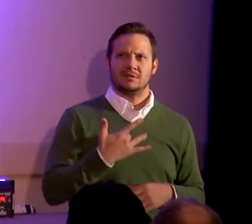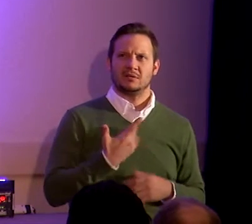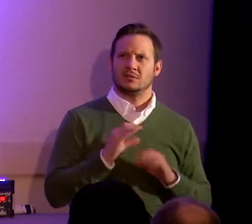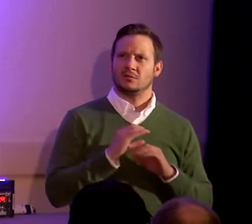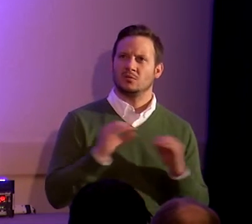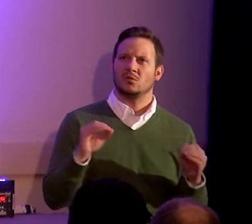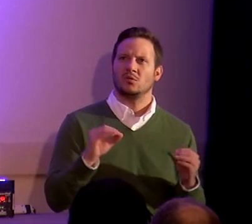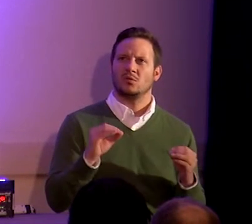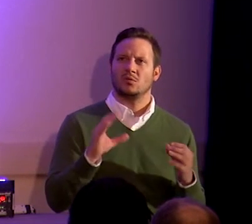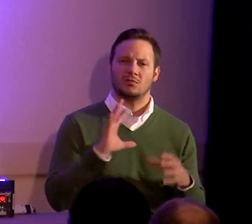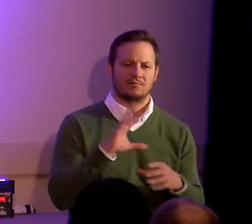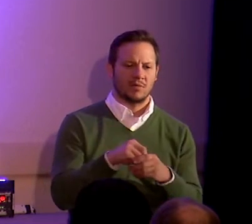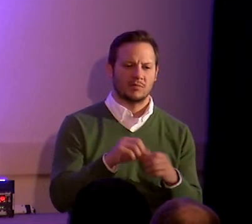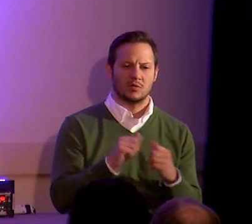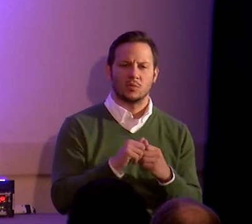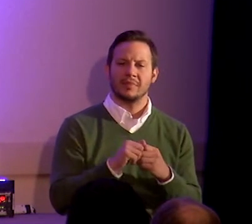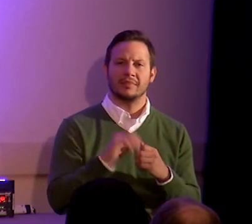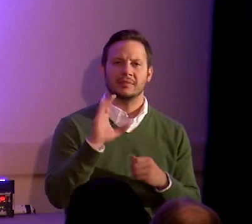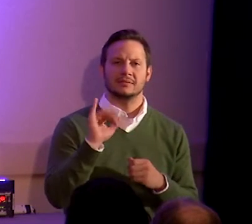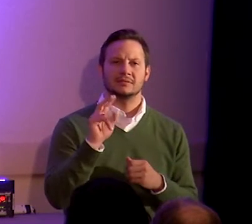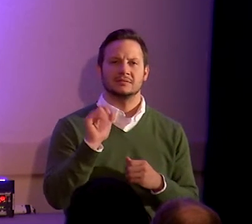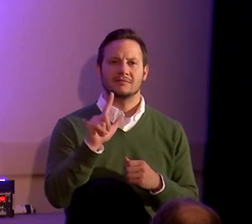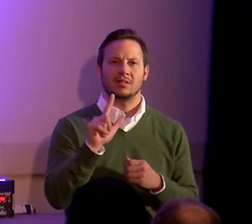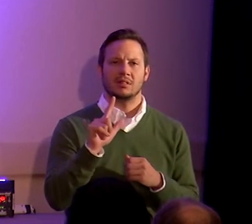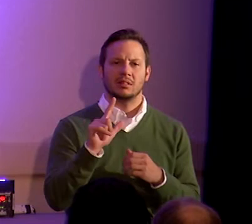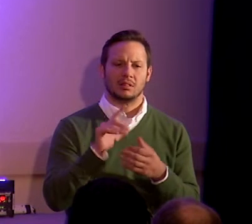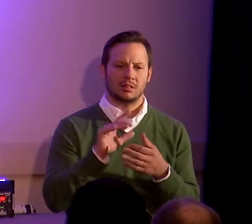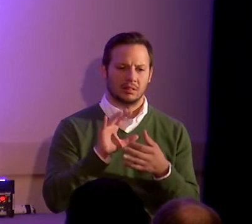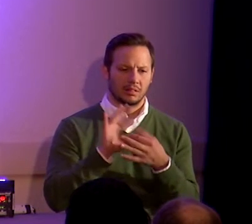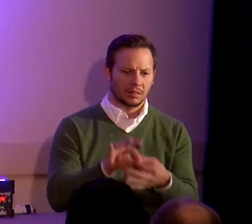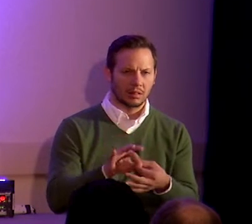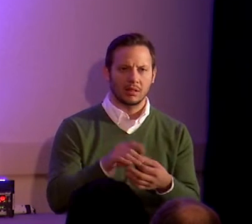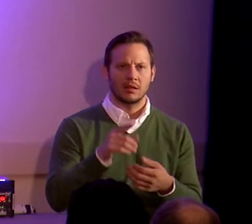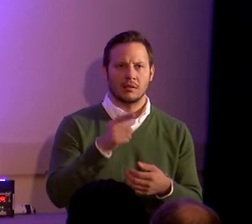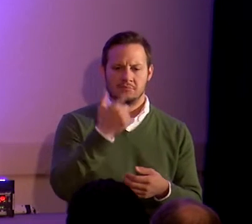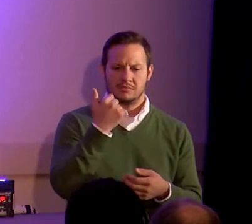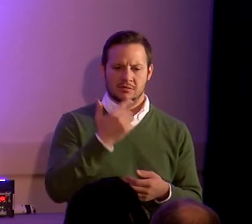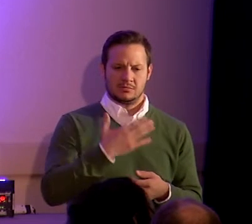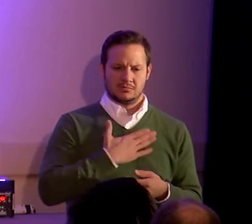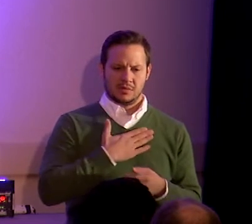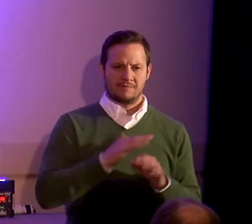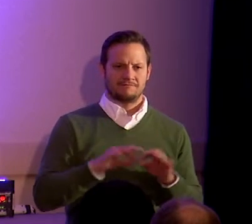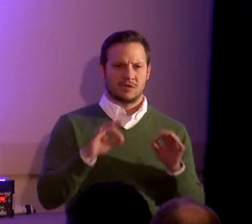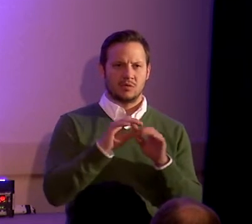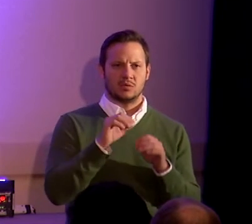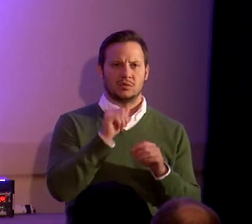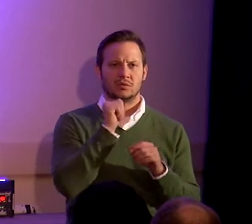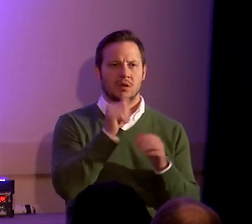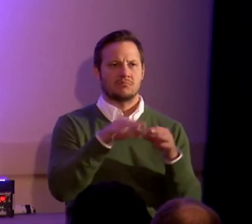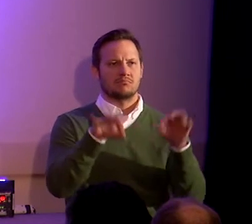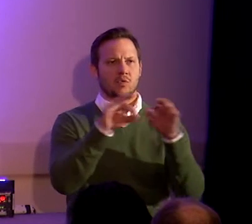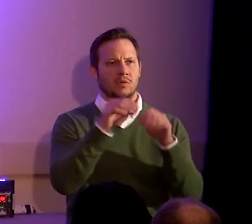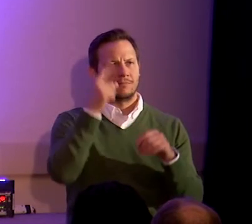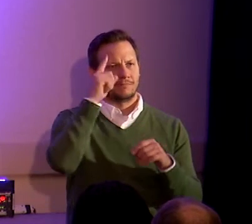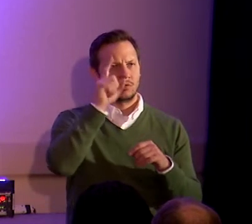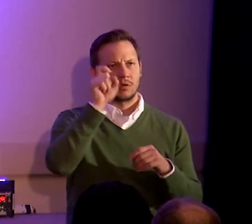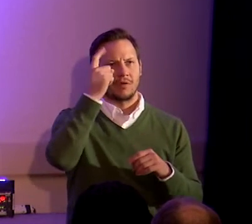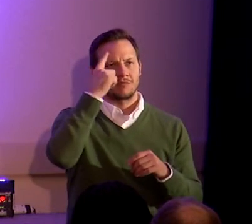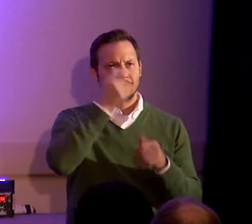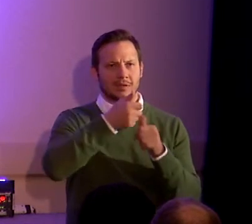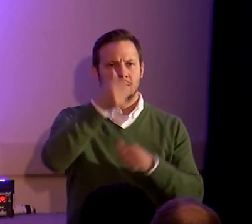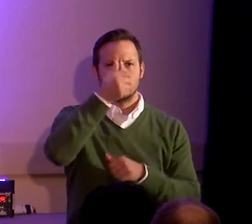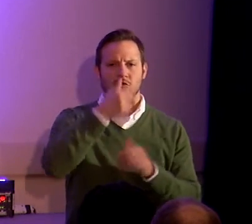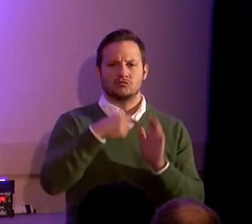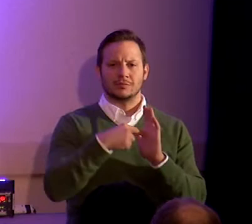from civic engagement and social justice work because they didn't see their values articulated by their government representatives, right?